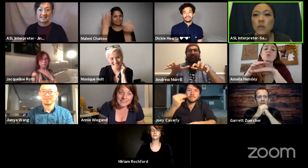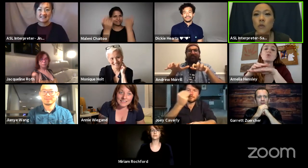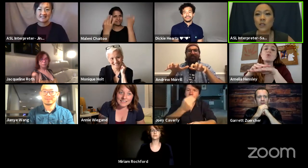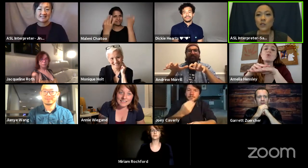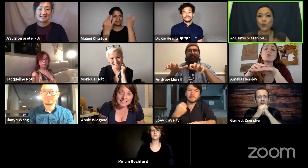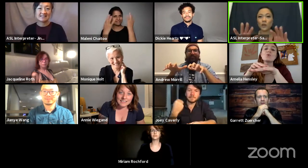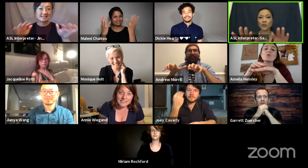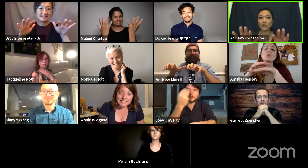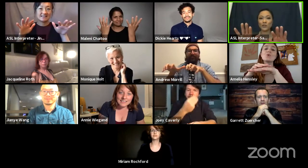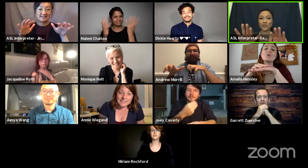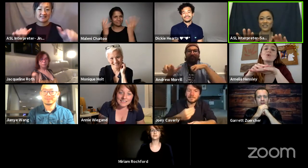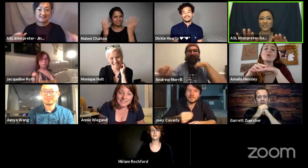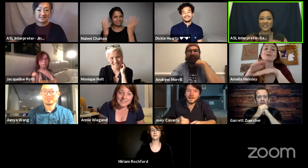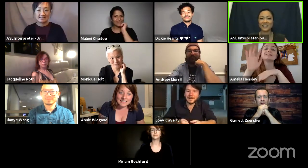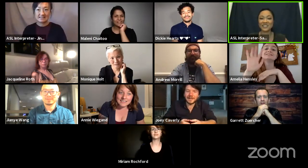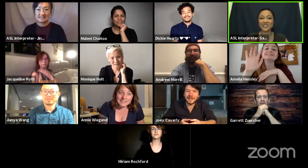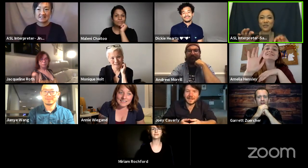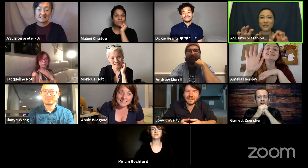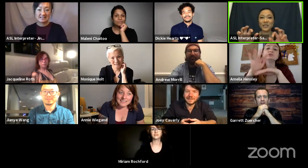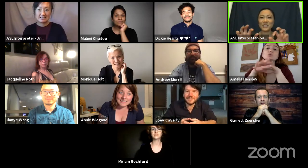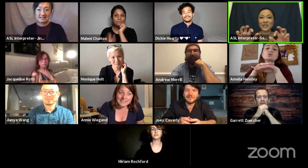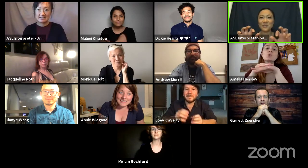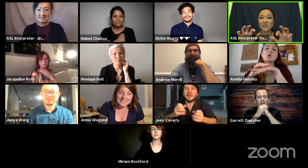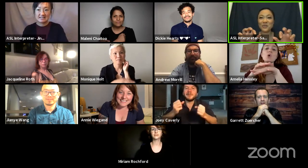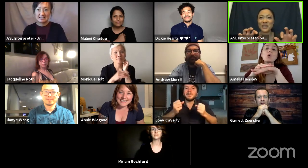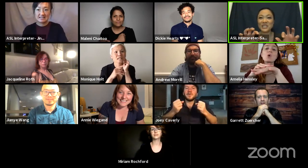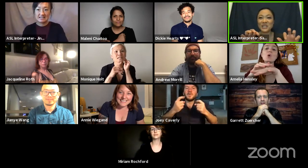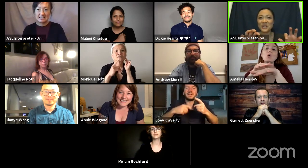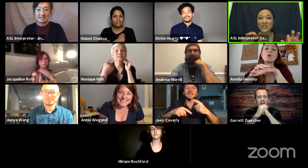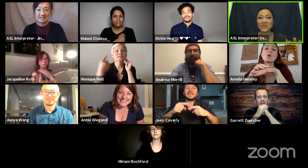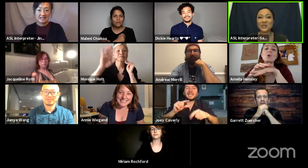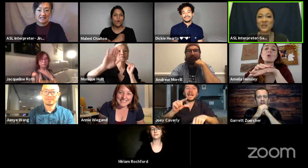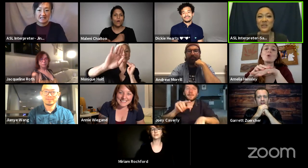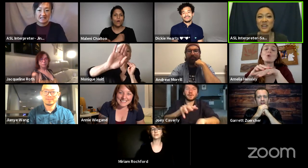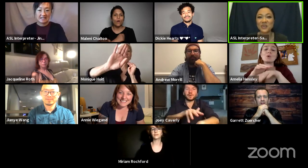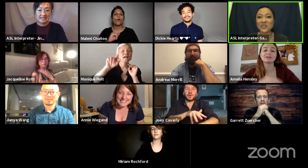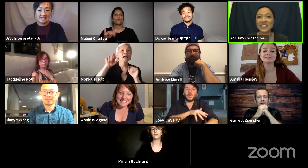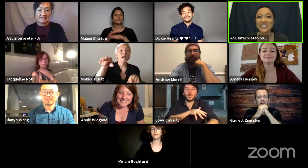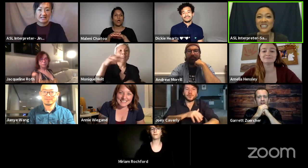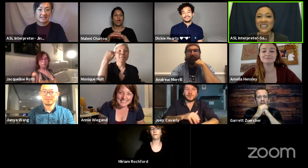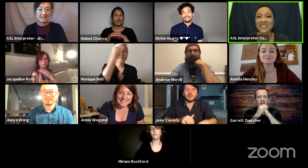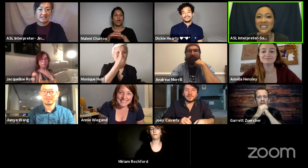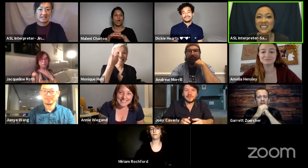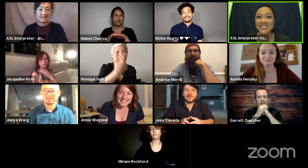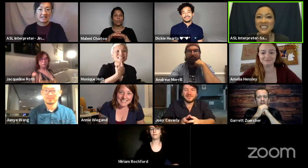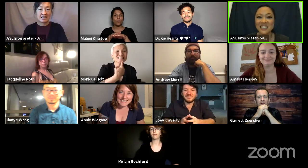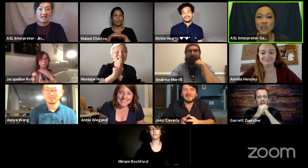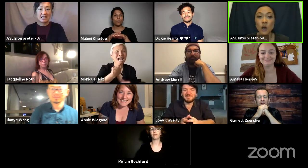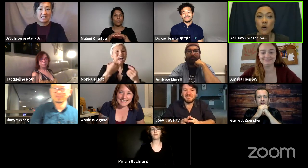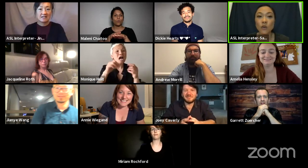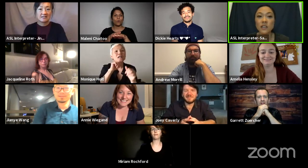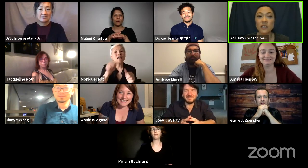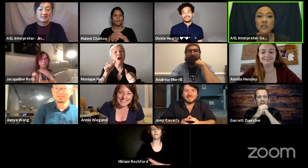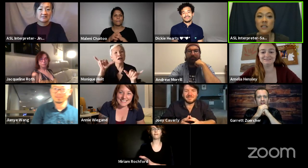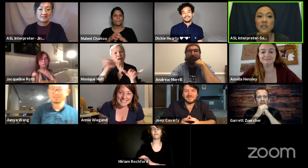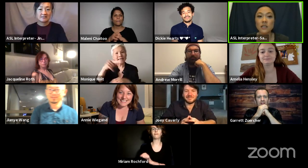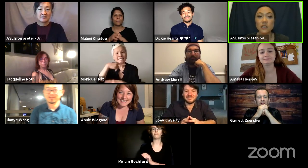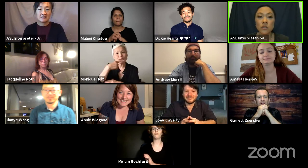Sorry. Wait, slow down. You're freezing up. It's freezing up. Can you slow down, please? Yeah. Oh. So